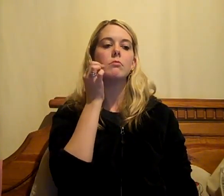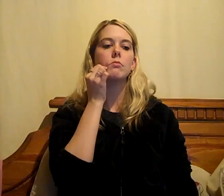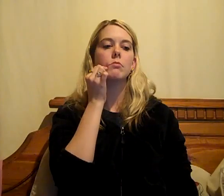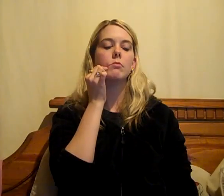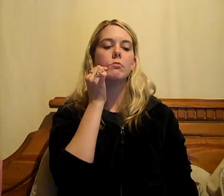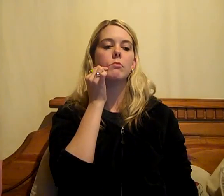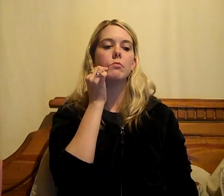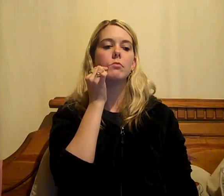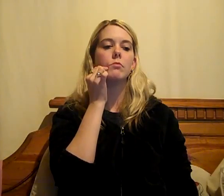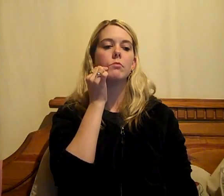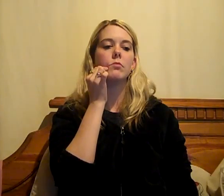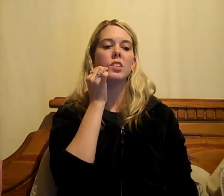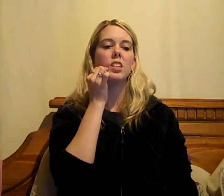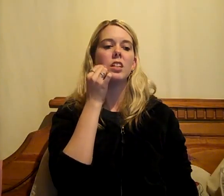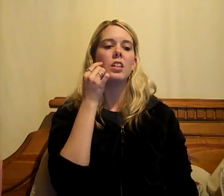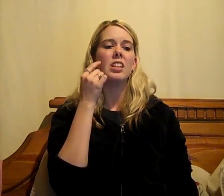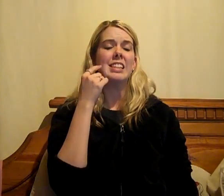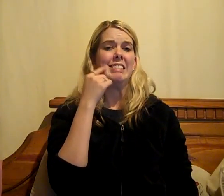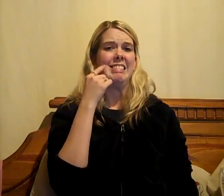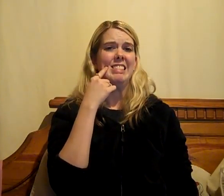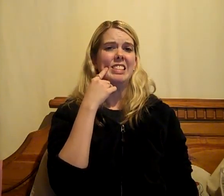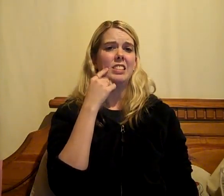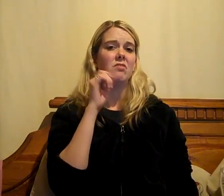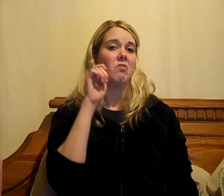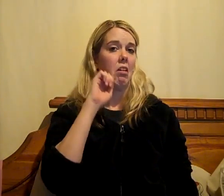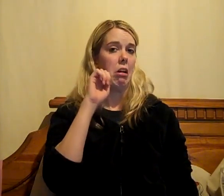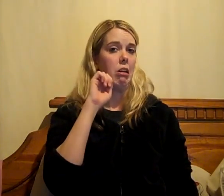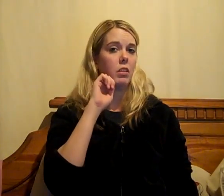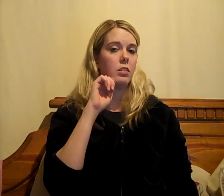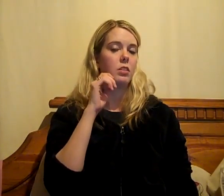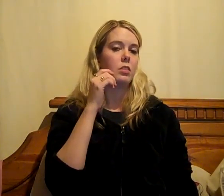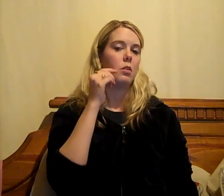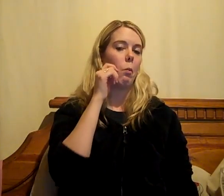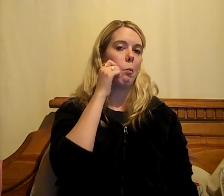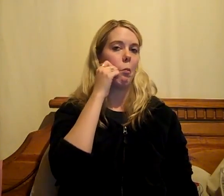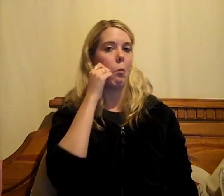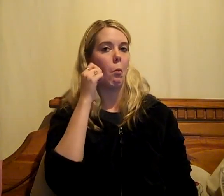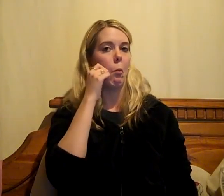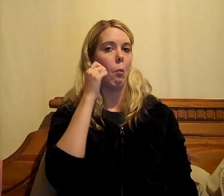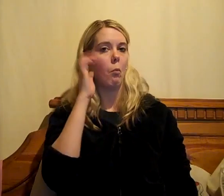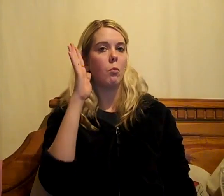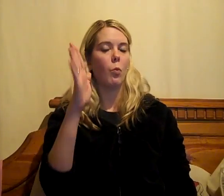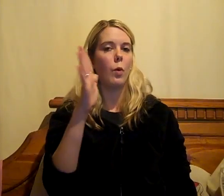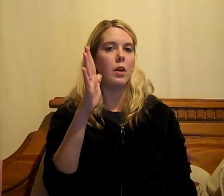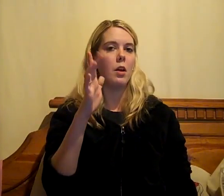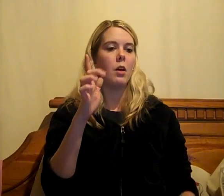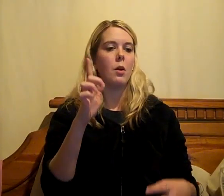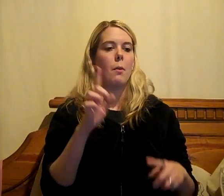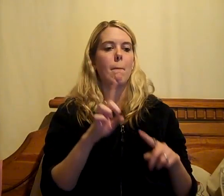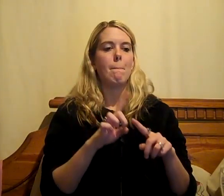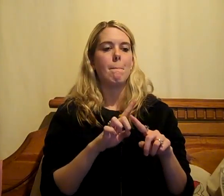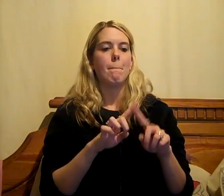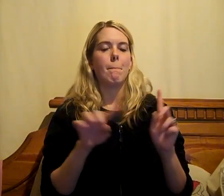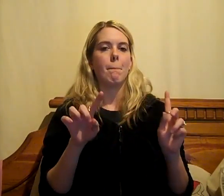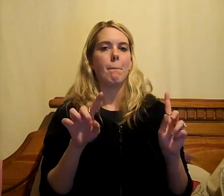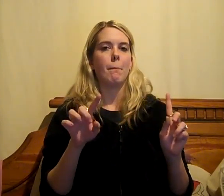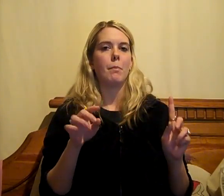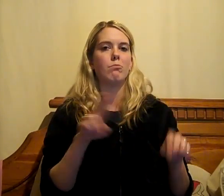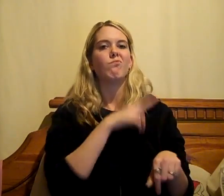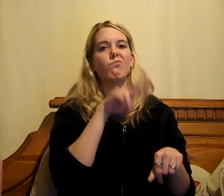Okay, so it is rubbery in here, so you're gonna like feel it pulling a bit, not pulling at your face, but you're gonna feel it like stick to the sponge a